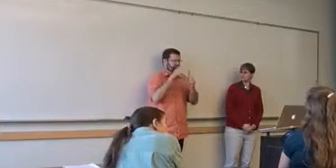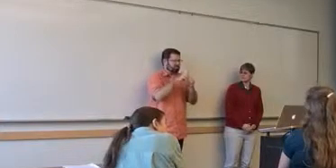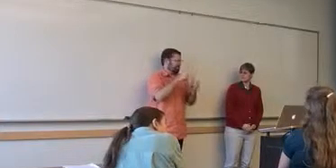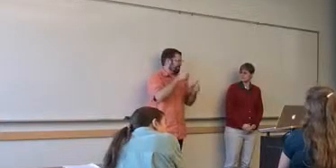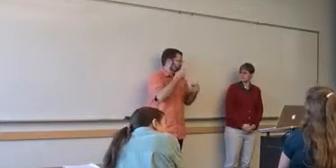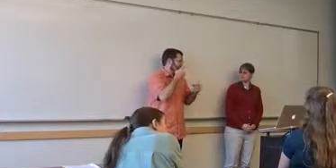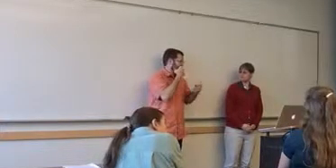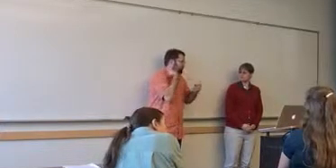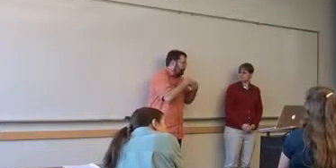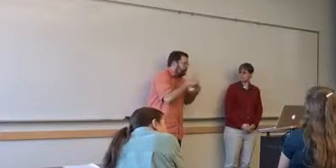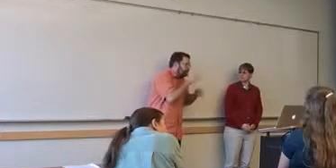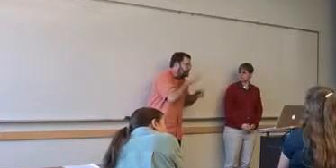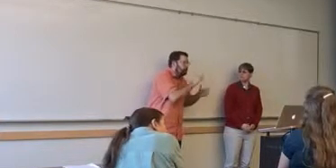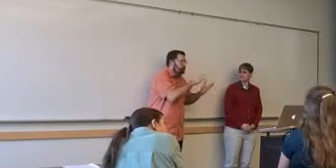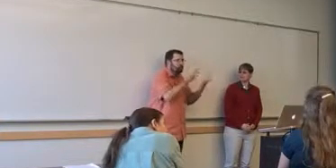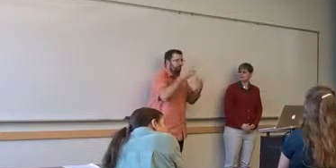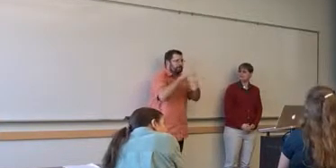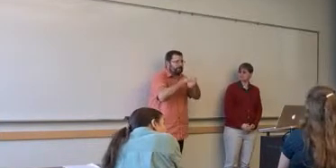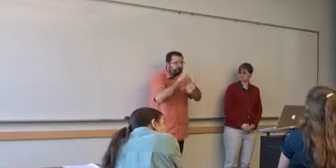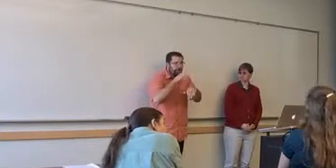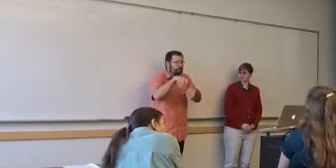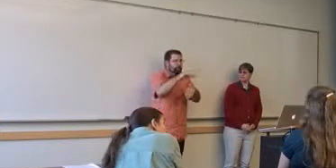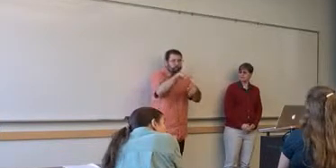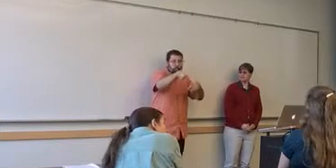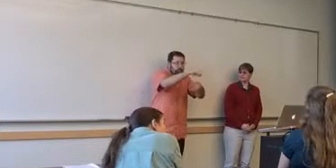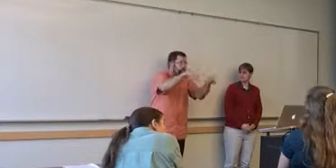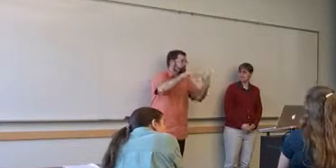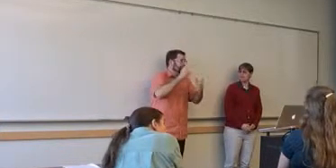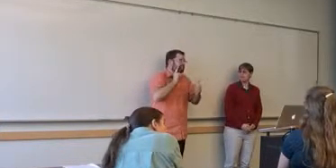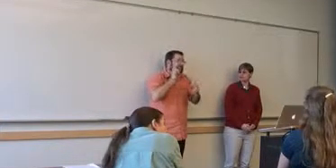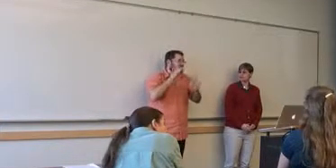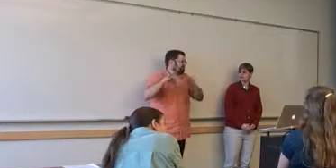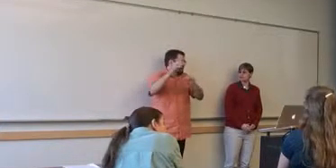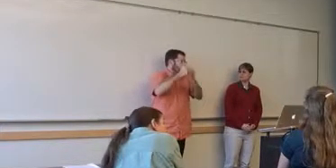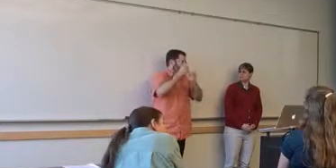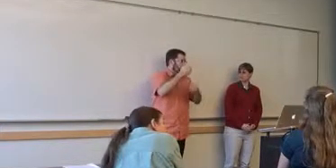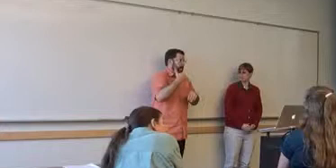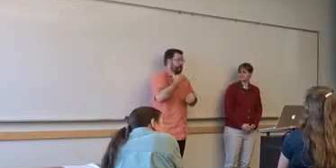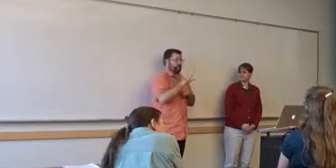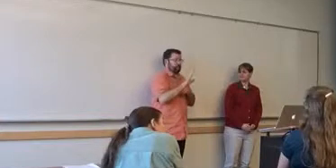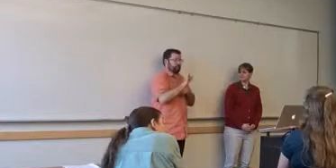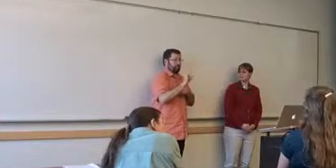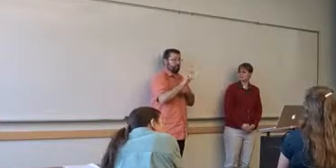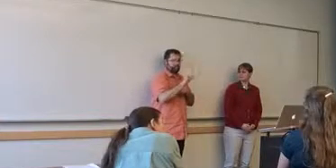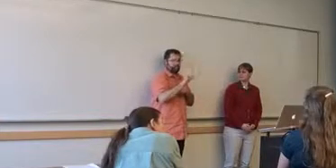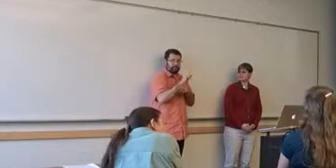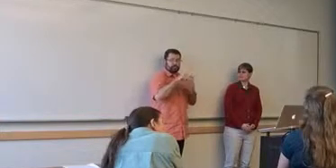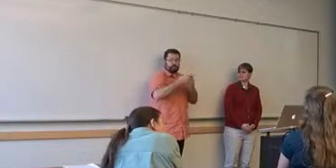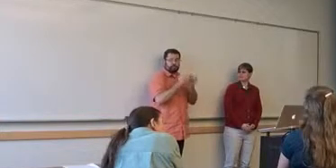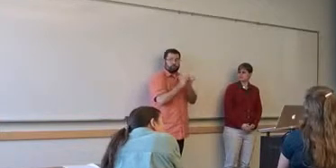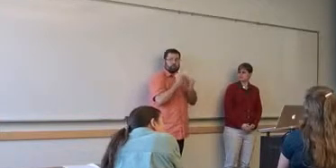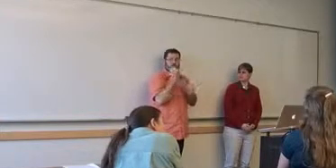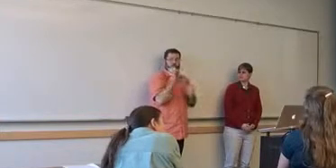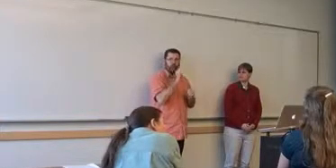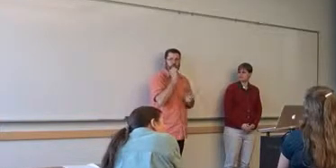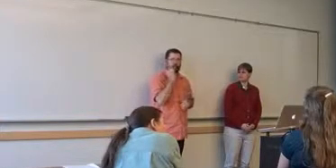really it's kind of the same as you could say with any language, in Spanish or English, or, but basically BICS means when you